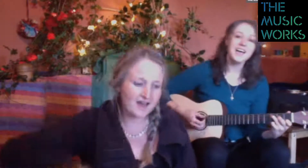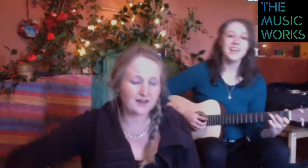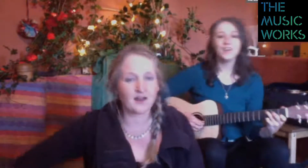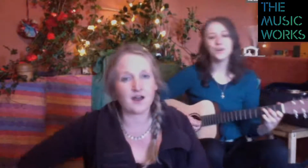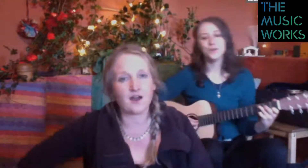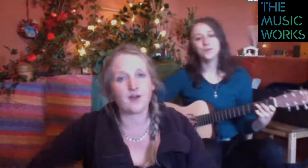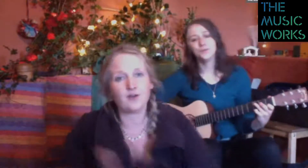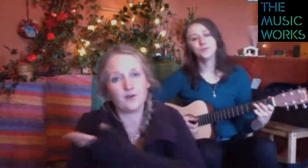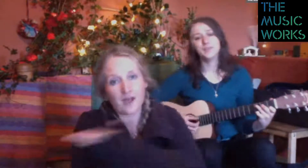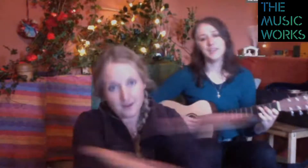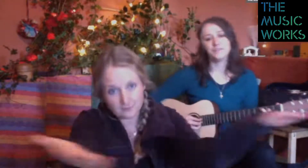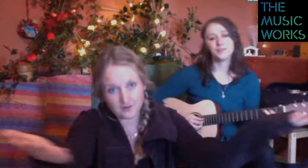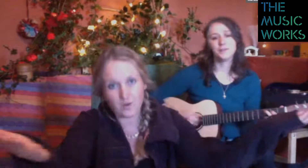Hello, everyone.